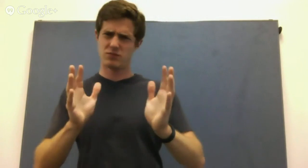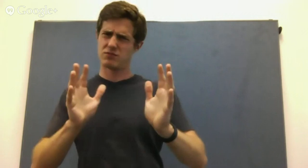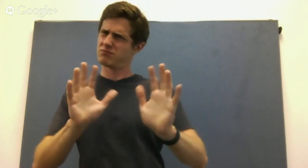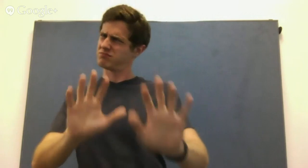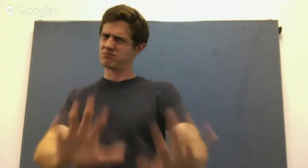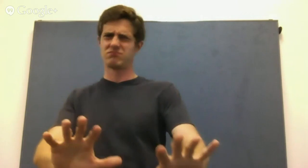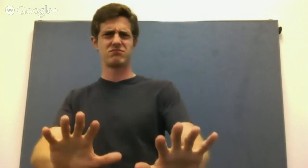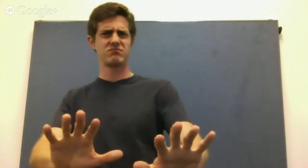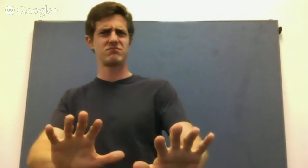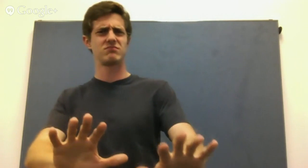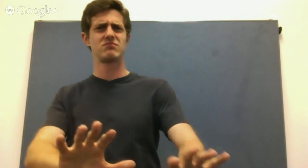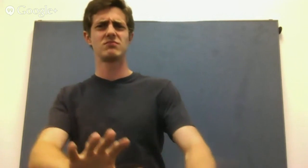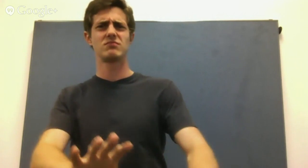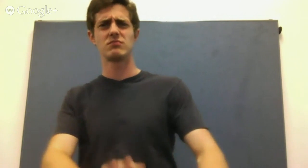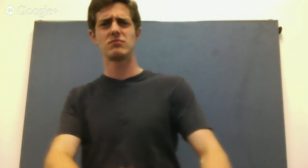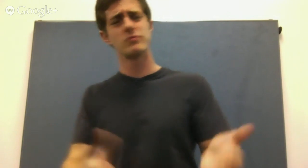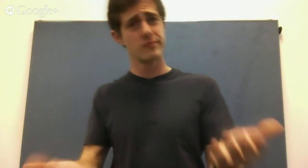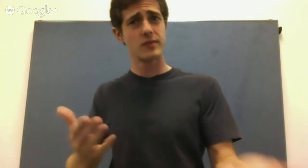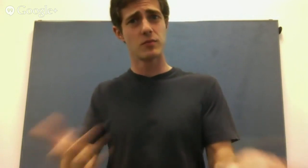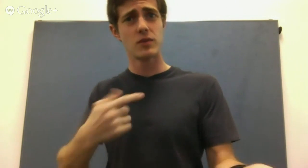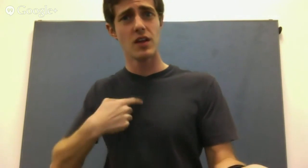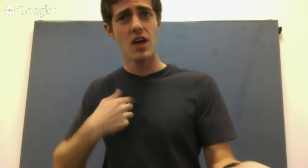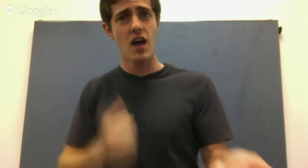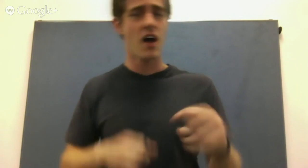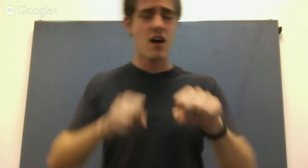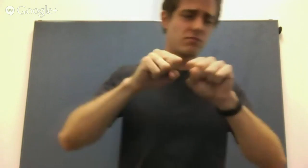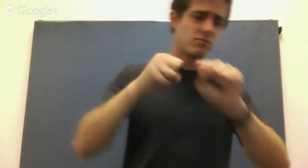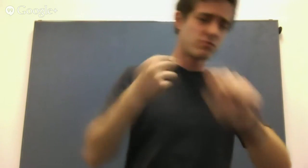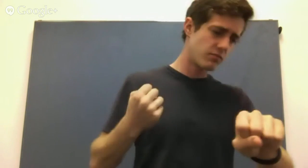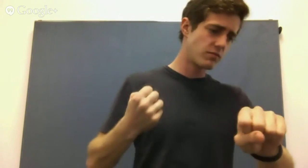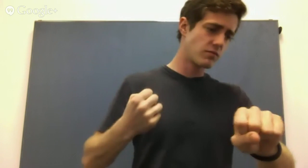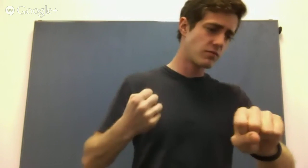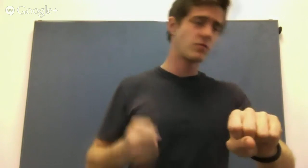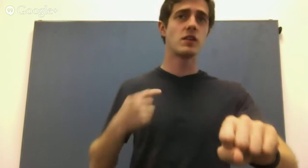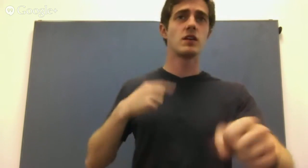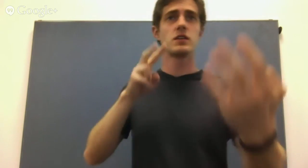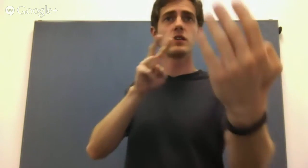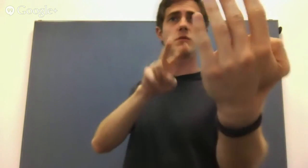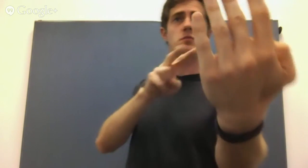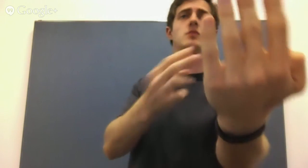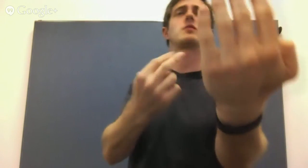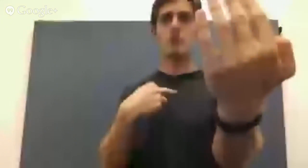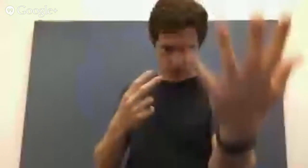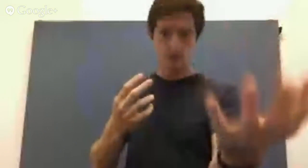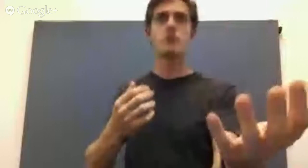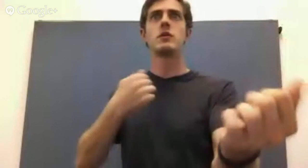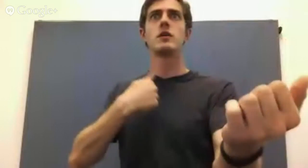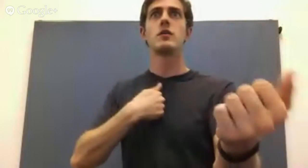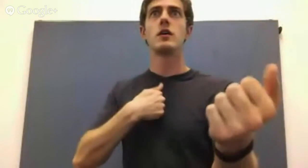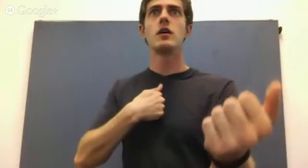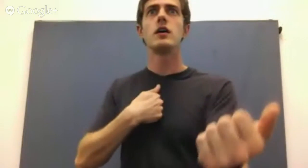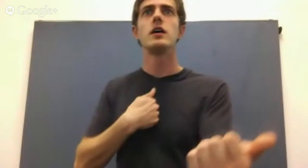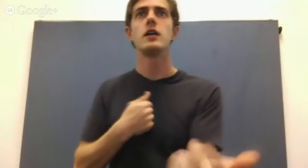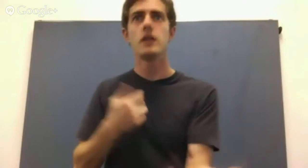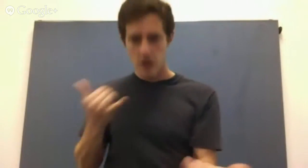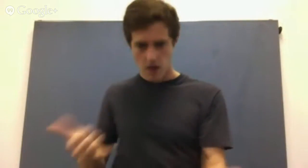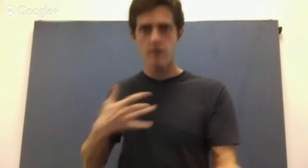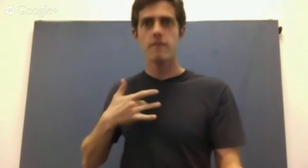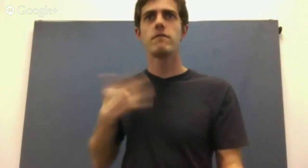emo. And people say I'm error. I see my soul in the mirror. And now you feel